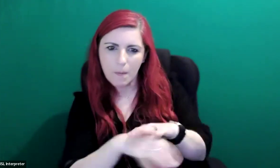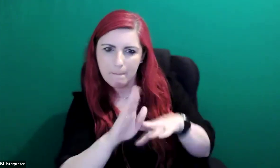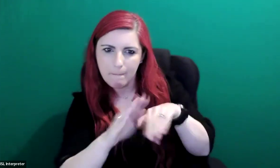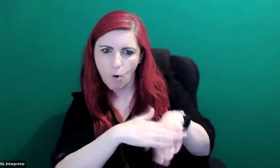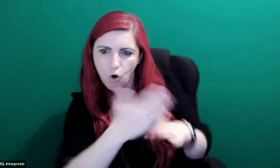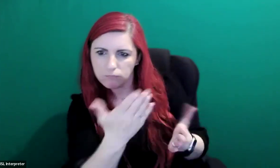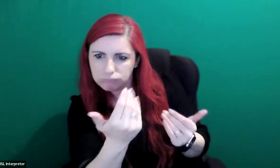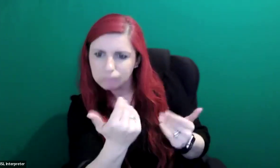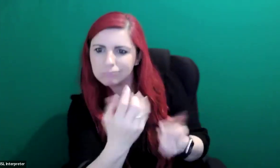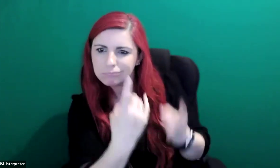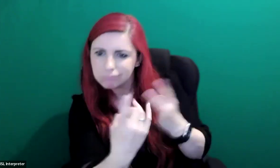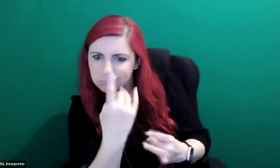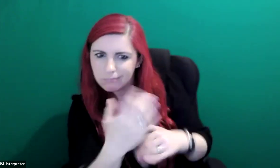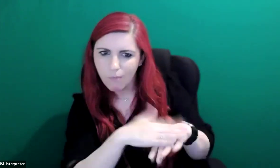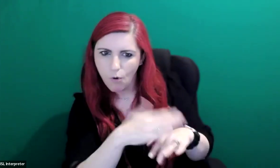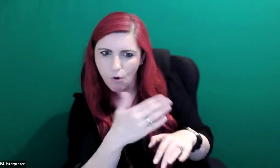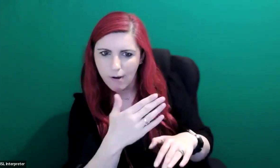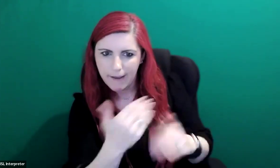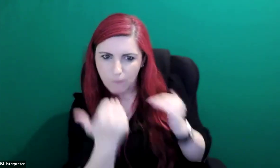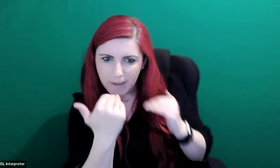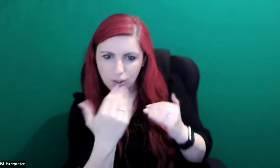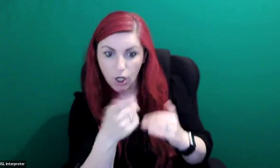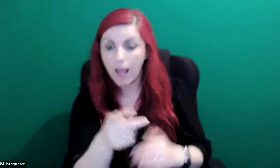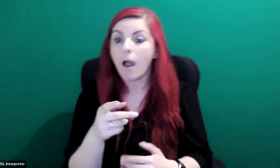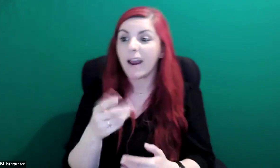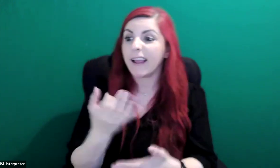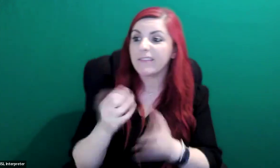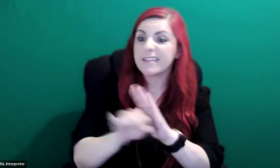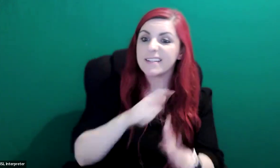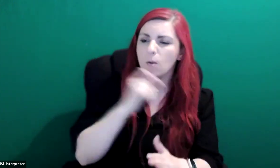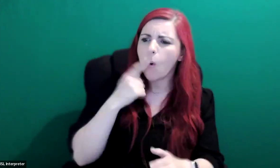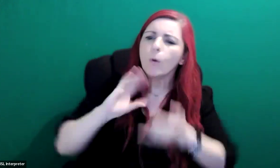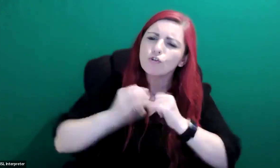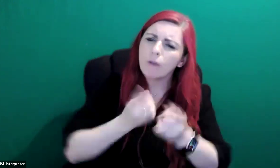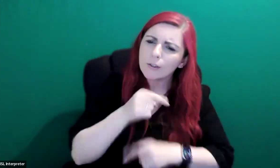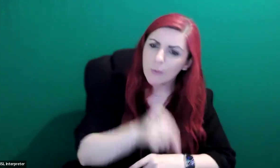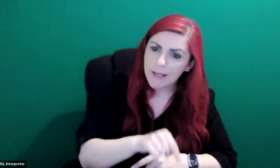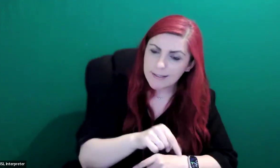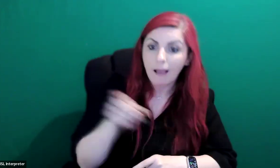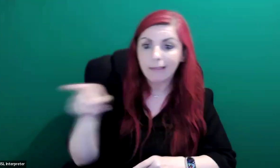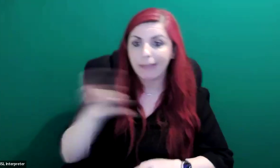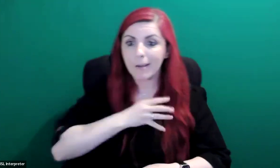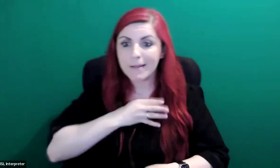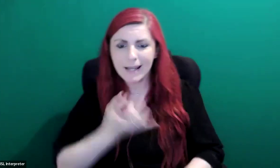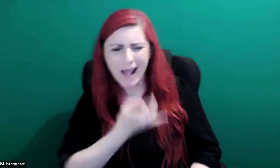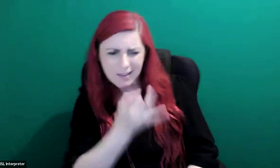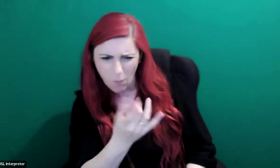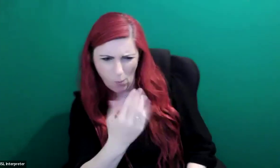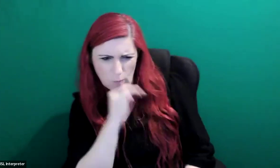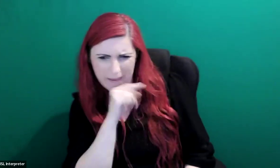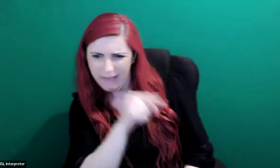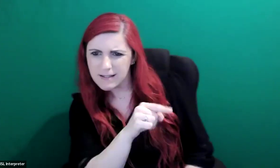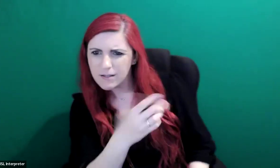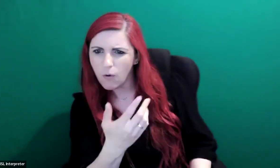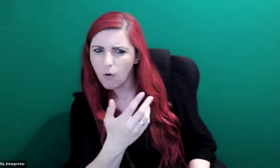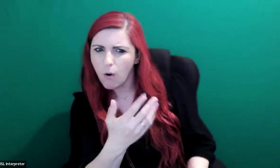has said it is planning to do, or it has already done, or it's in the process of completing. And